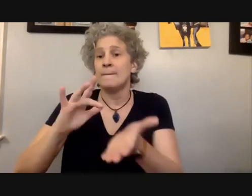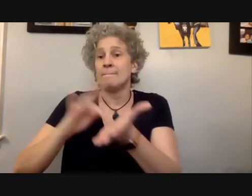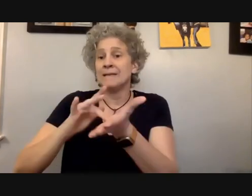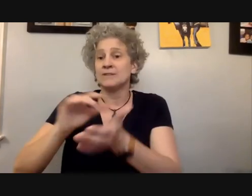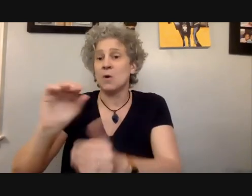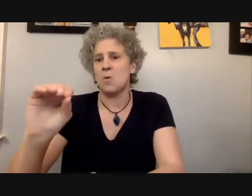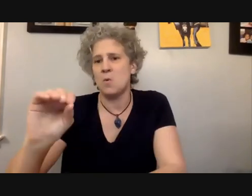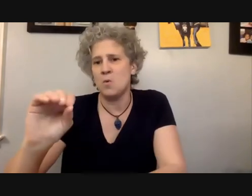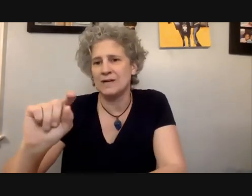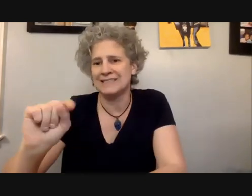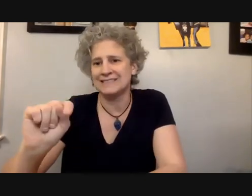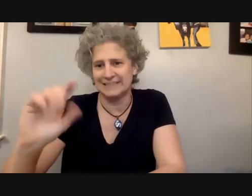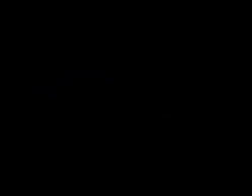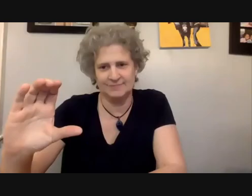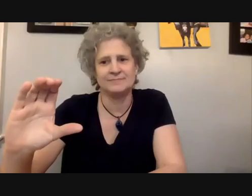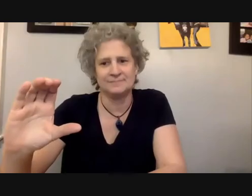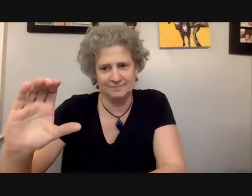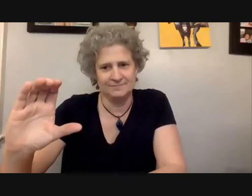Great question.